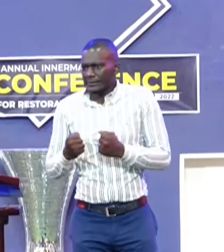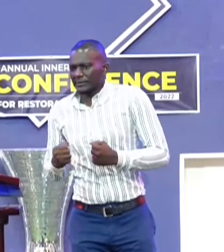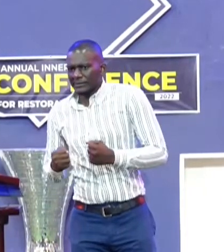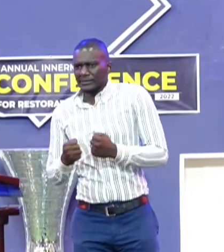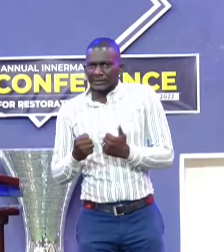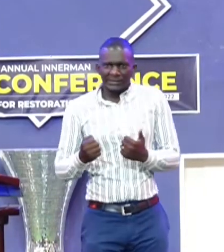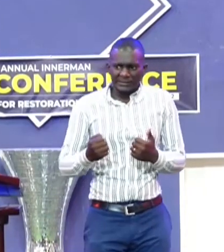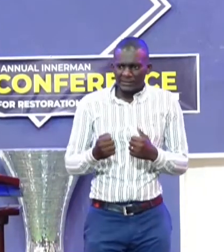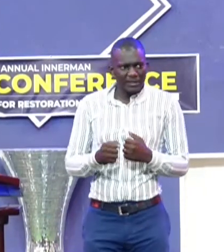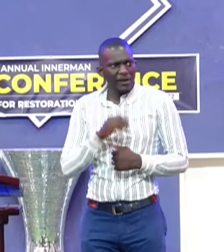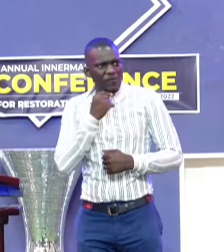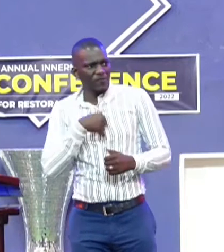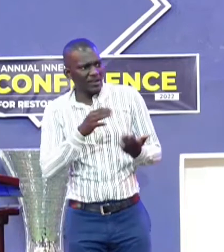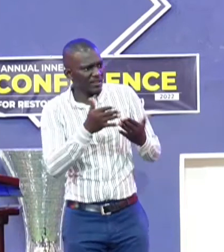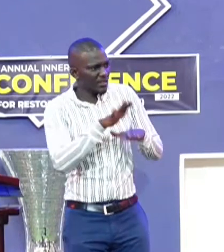established